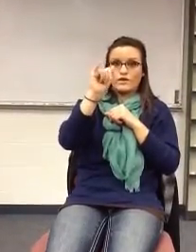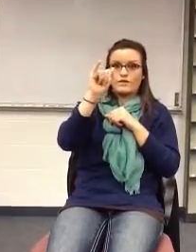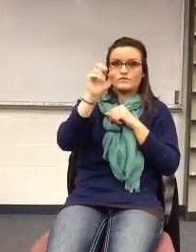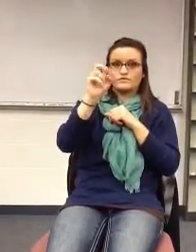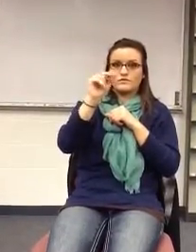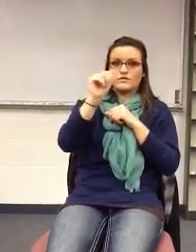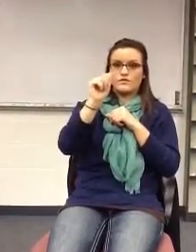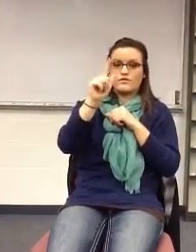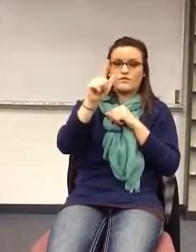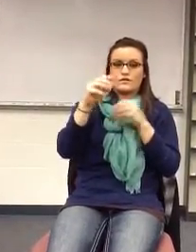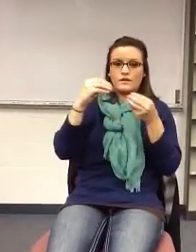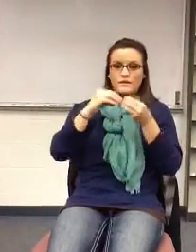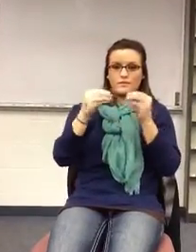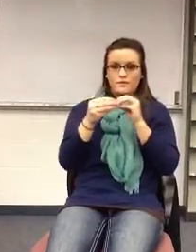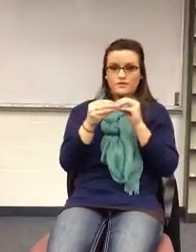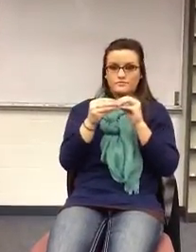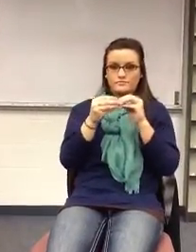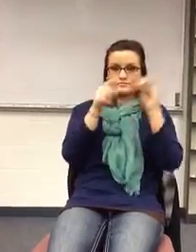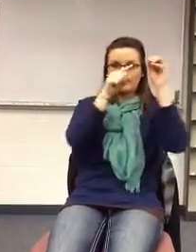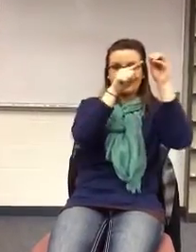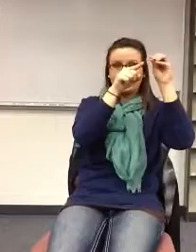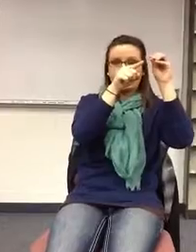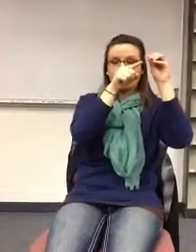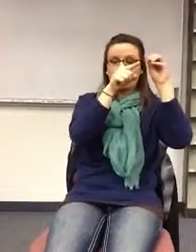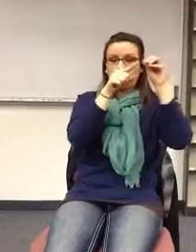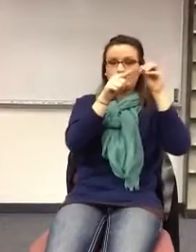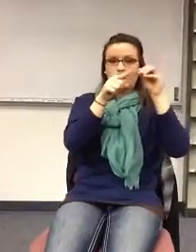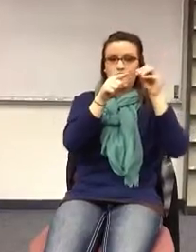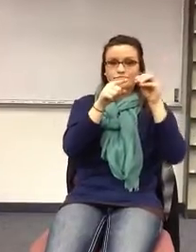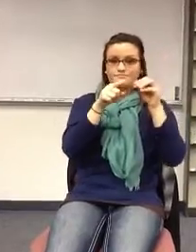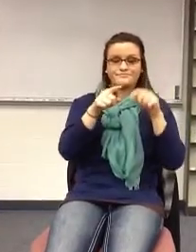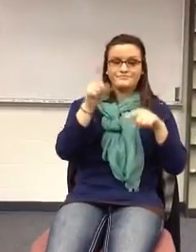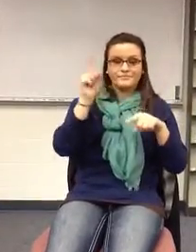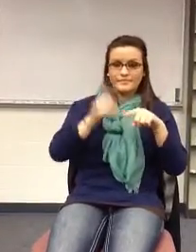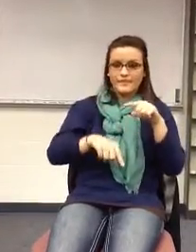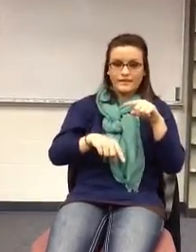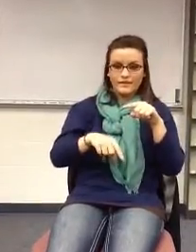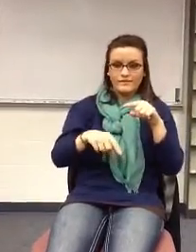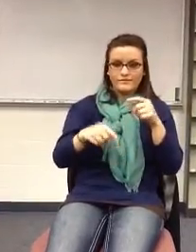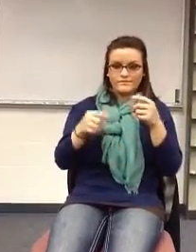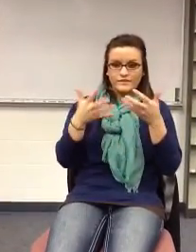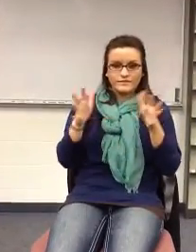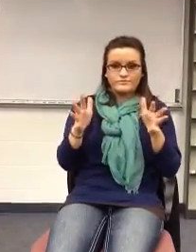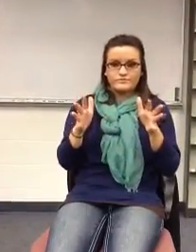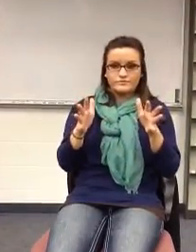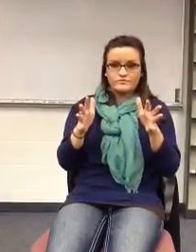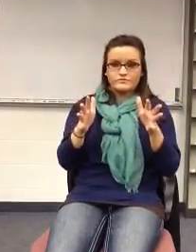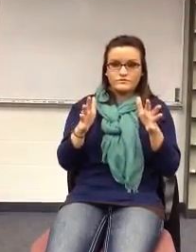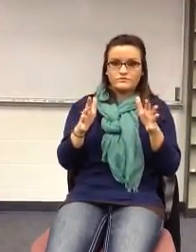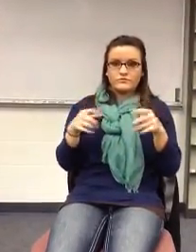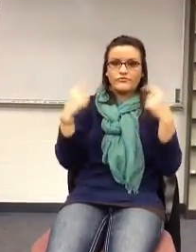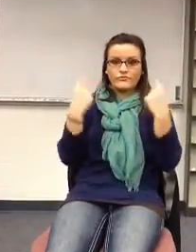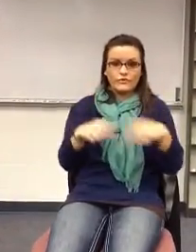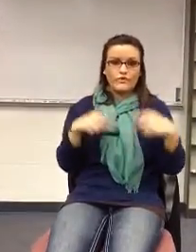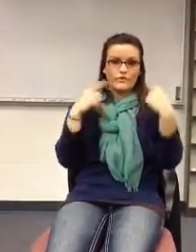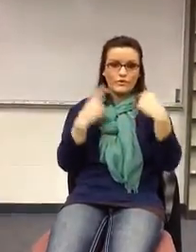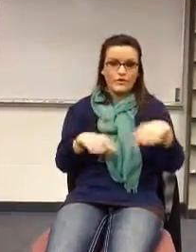An irrational number. These are numbers that don't end. You're arguing and arguing with a person. That person is arguing, and they